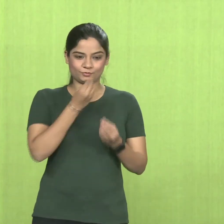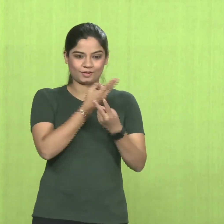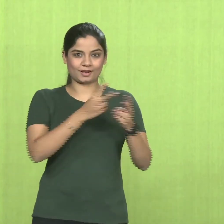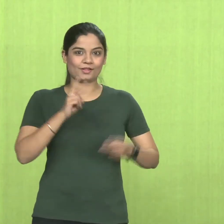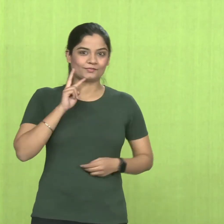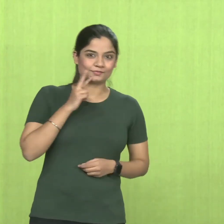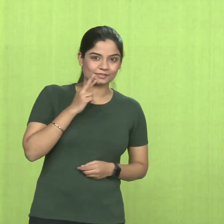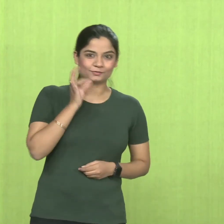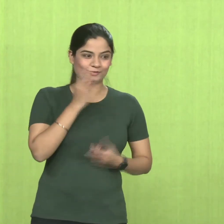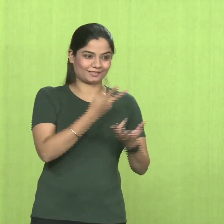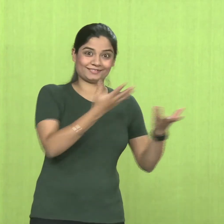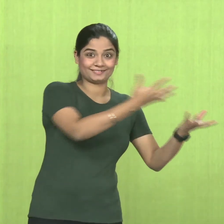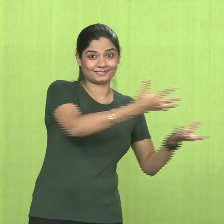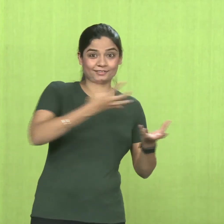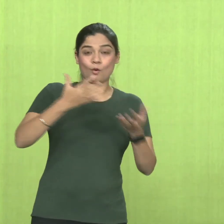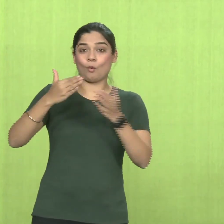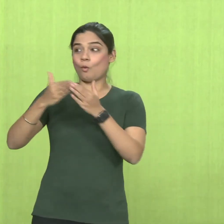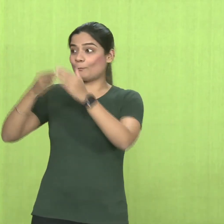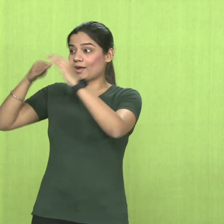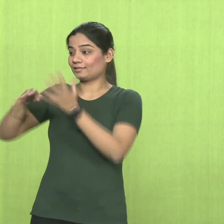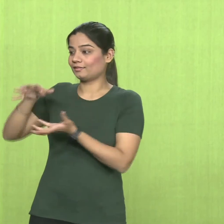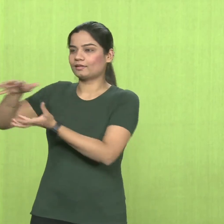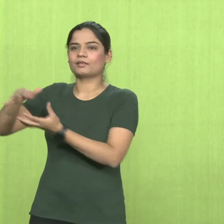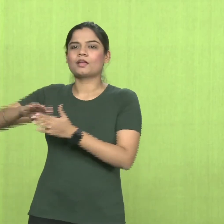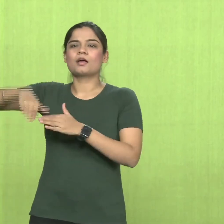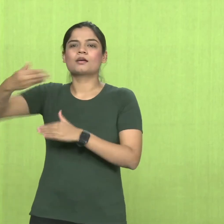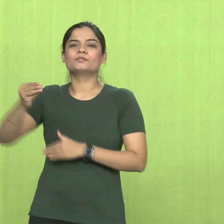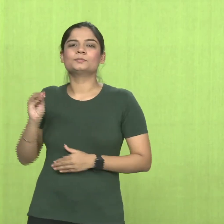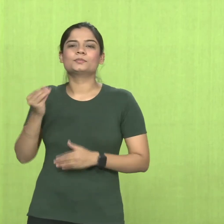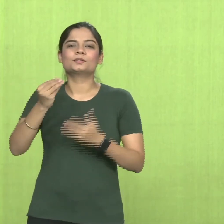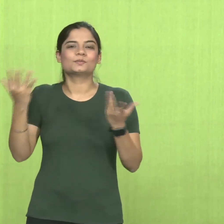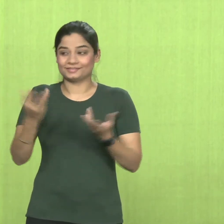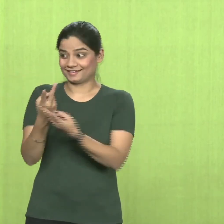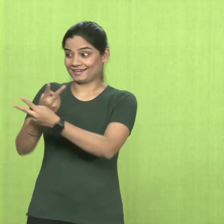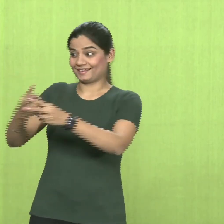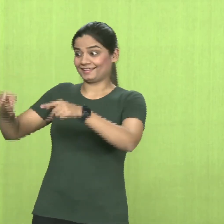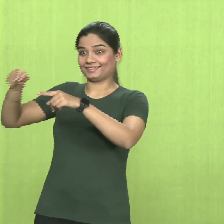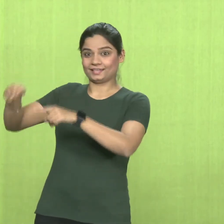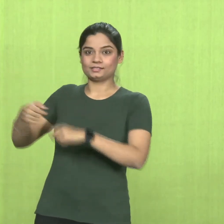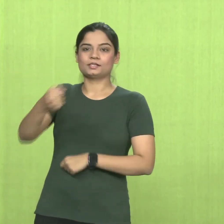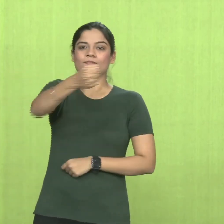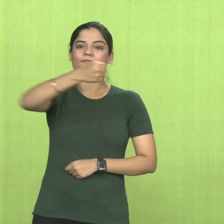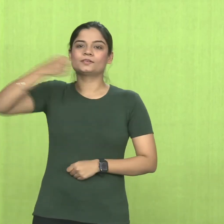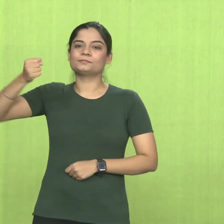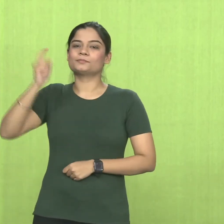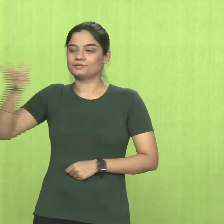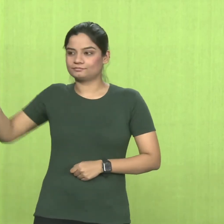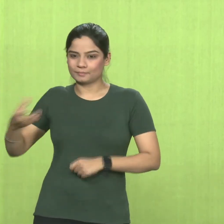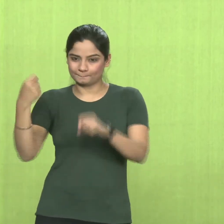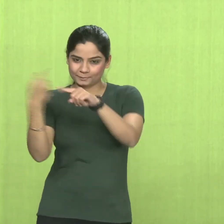For fruits and vegetables, the process of storage, let me tell you what's the best process for storage. Keep them in cool and dry place.